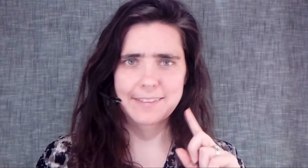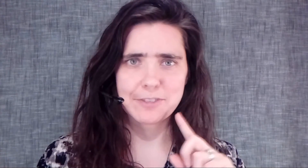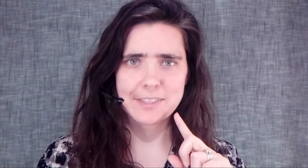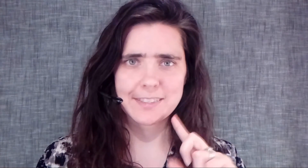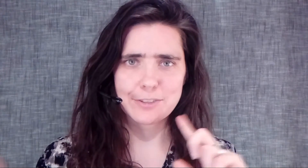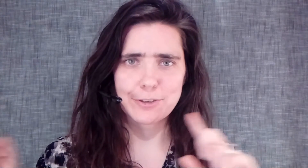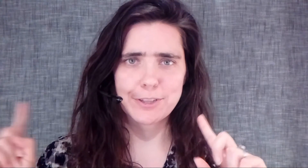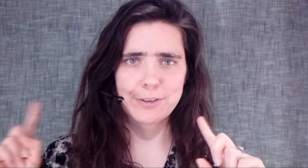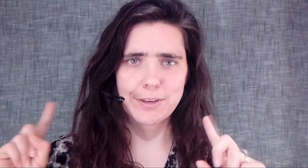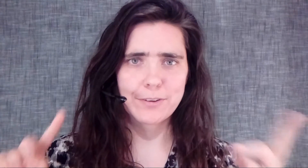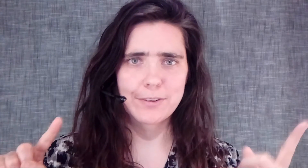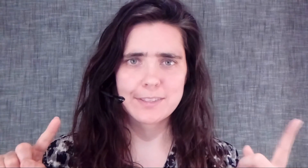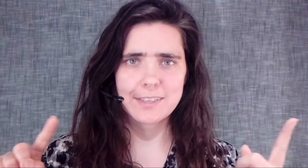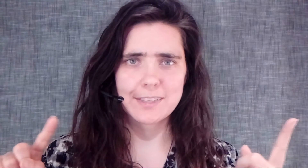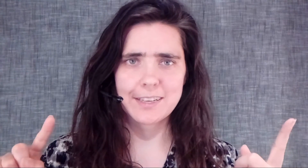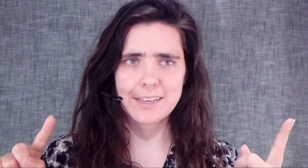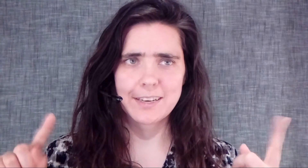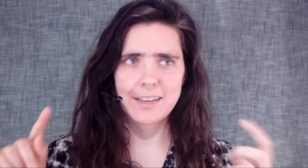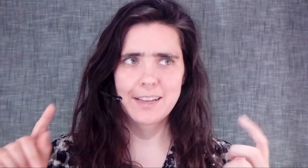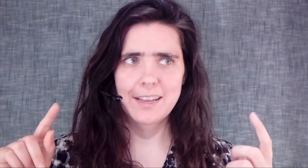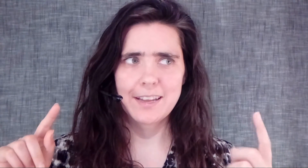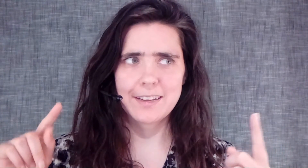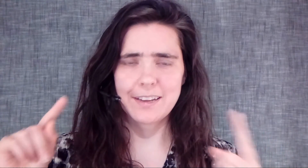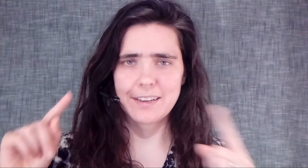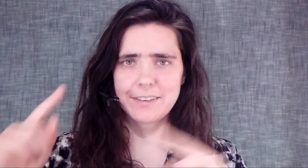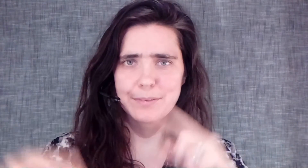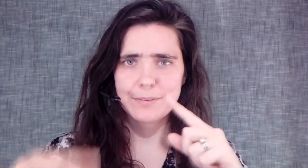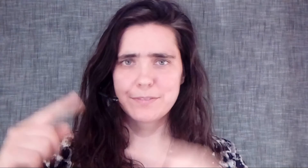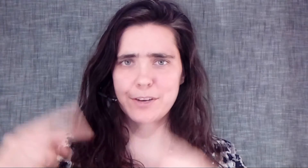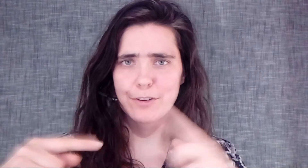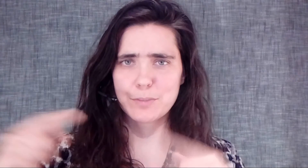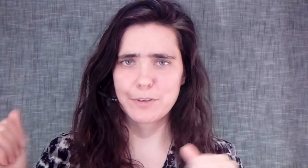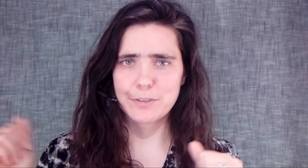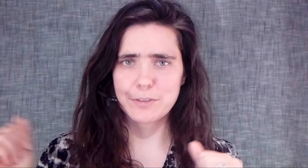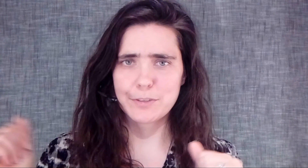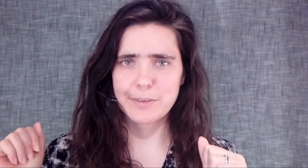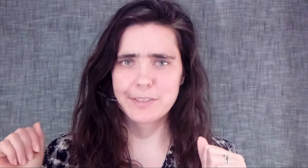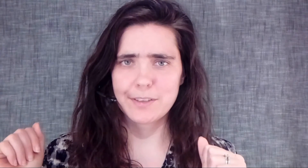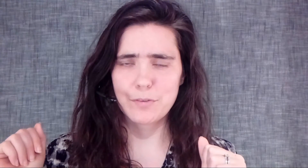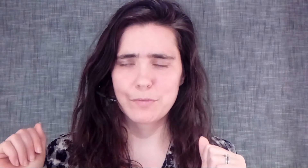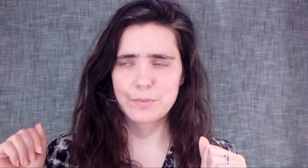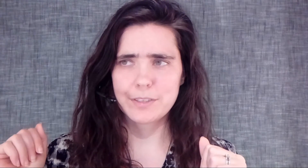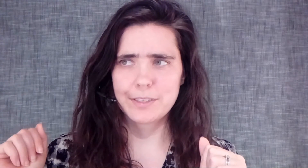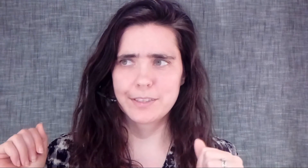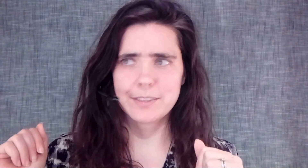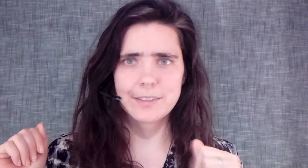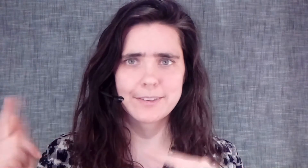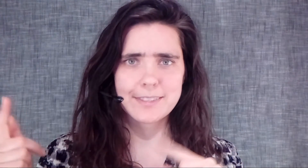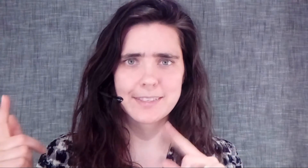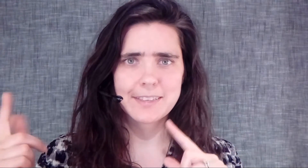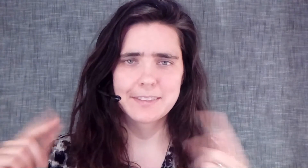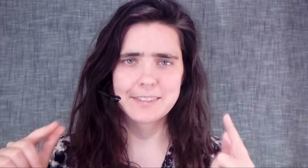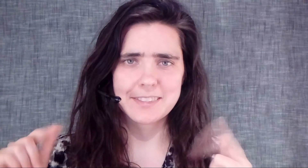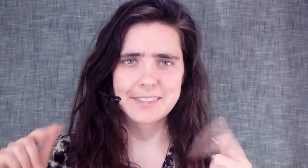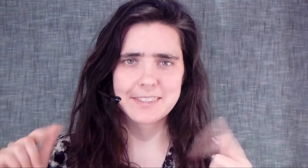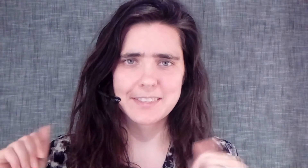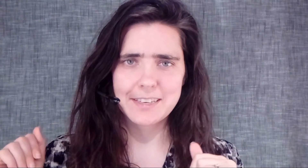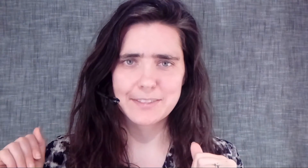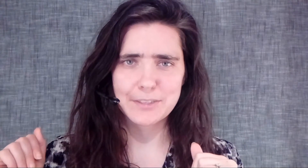ever since I started learning Auslan, I finger spell to myself in Auslan instead, so